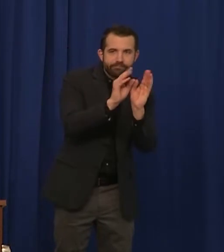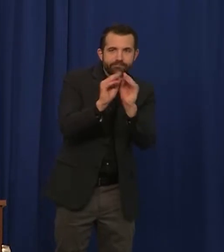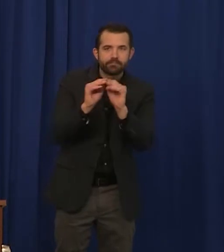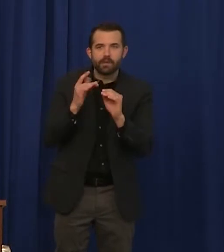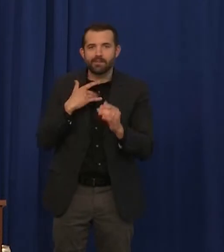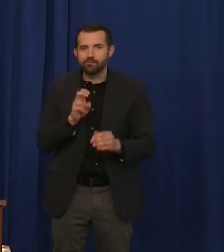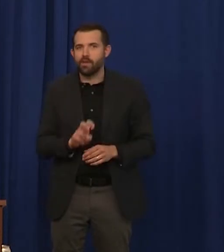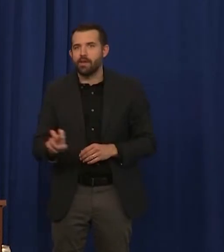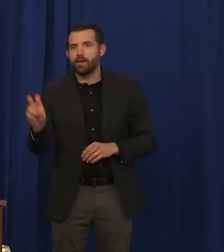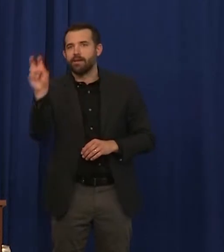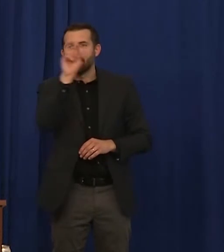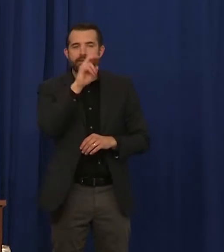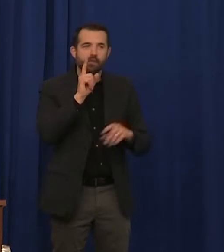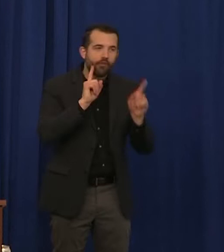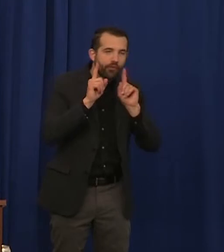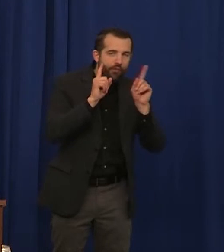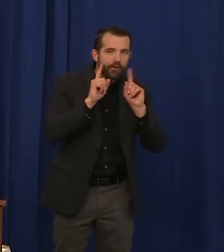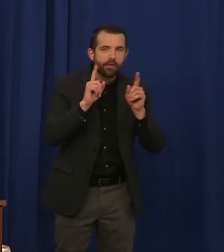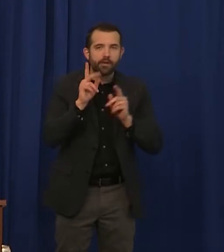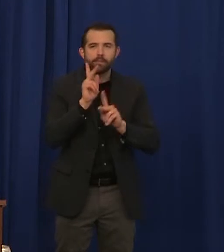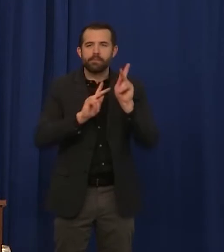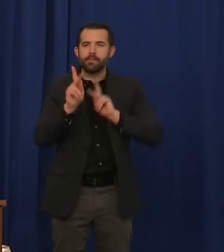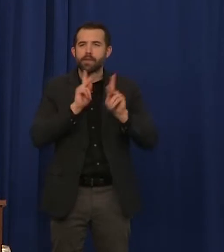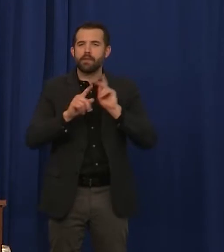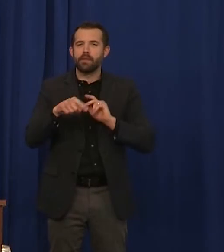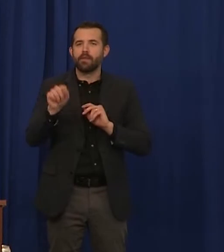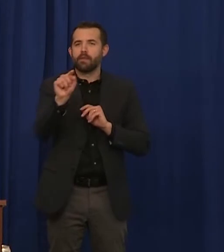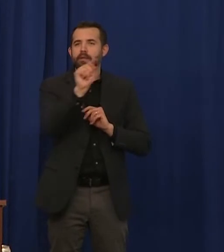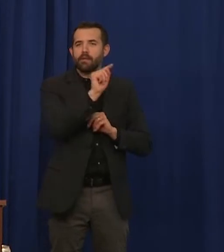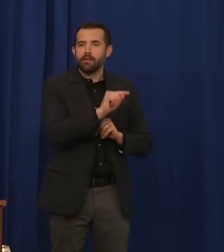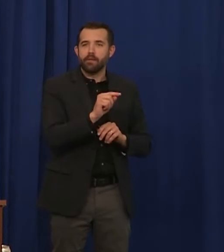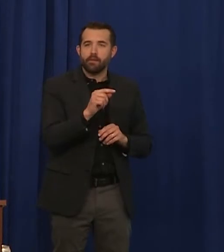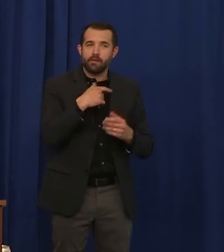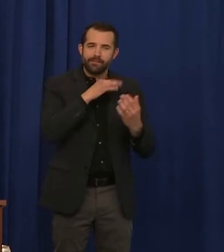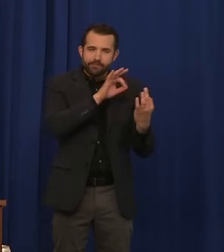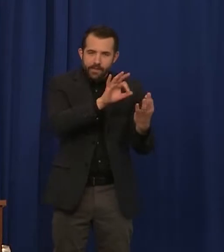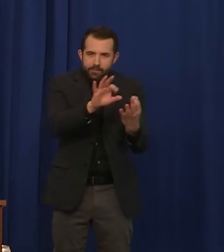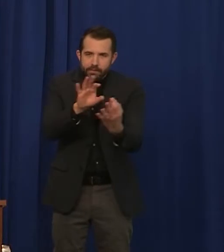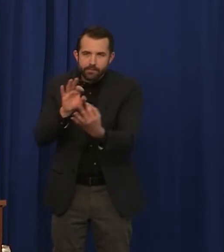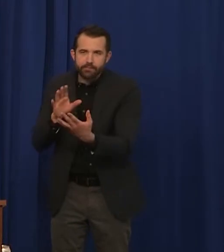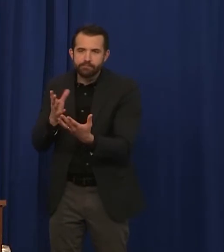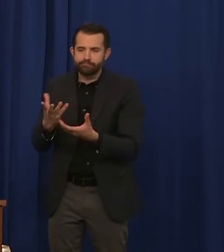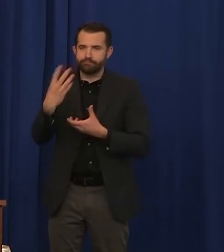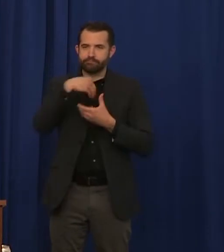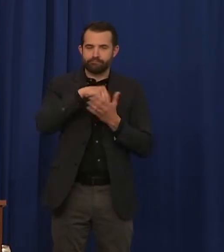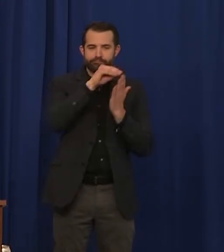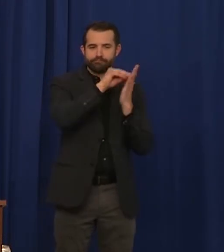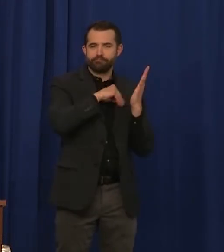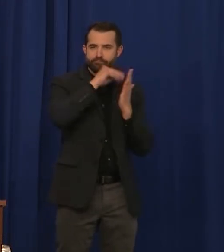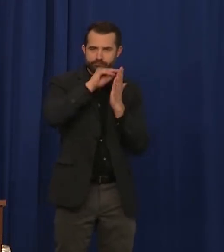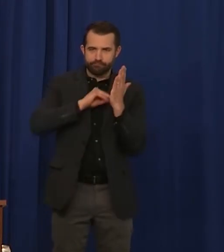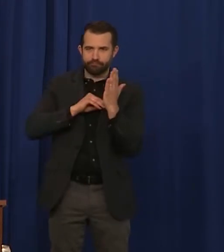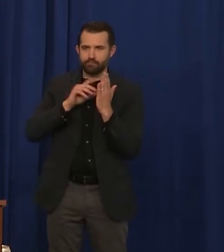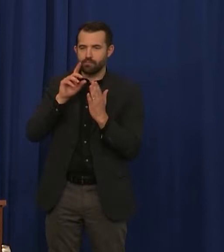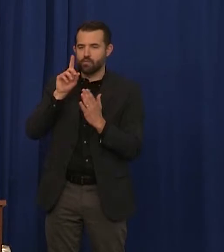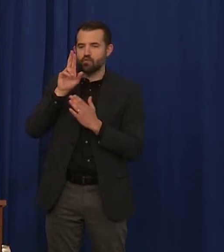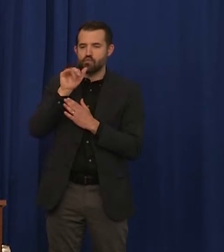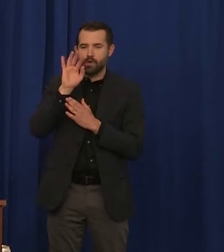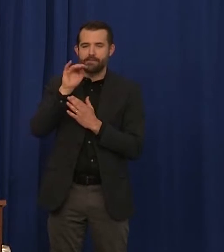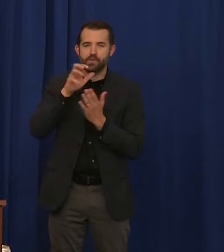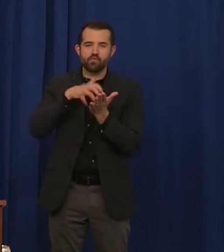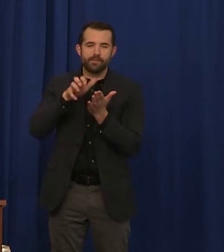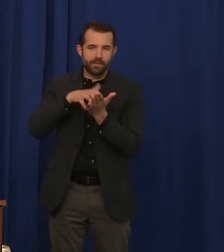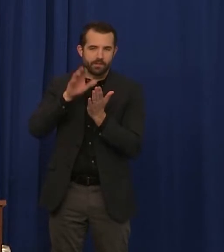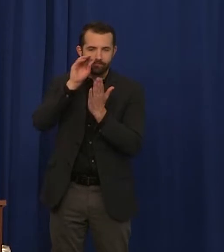draft rules. The draft rules were posted, and we had we're still in the